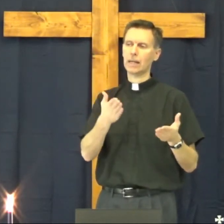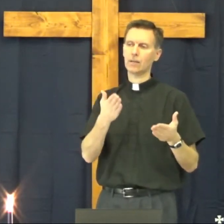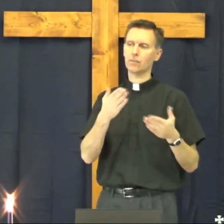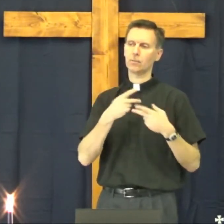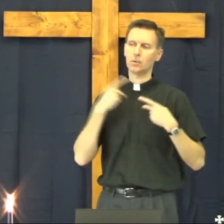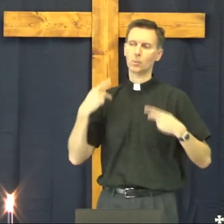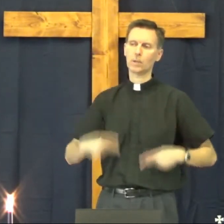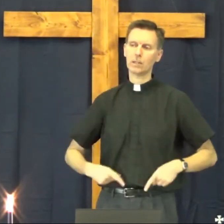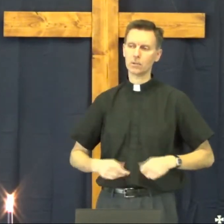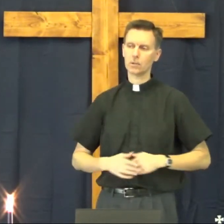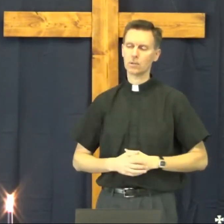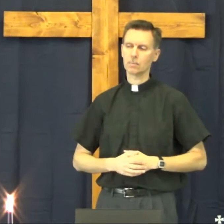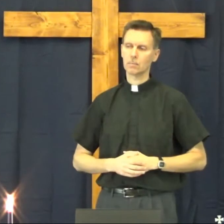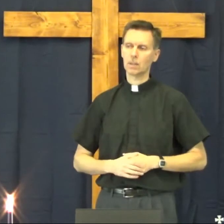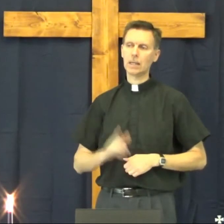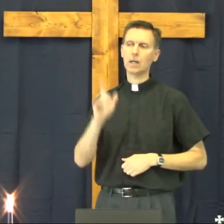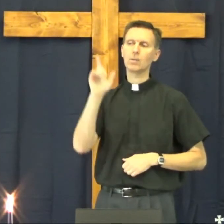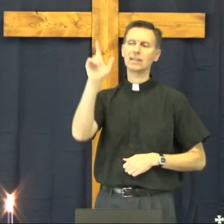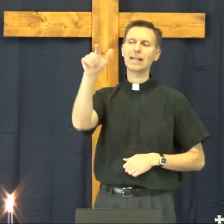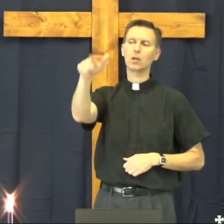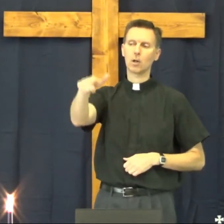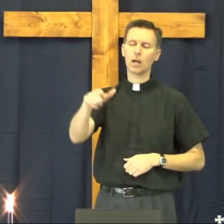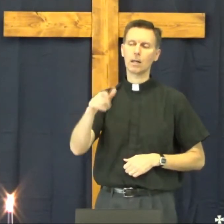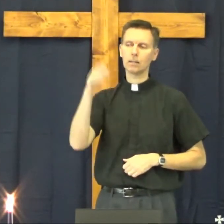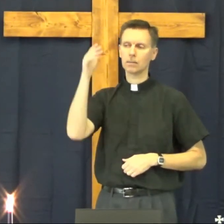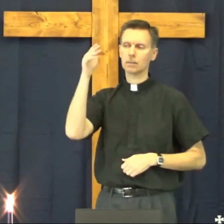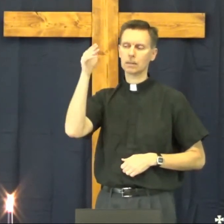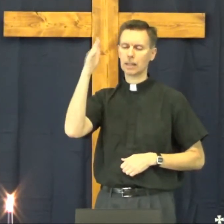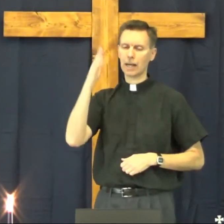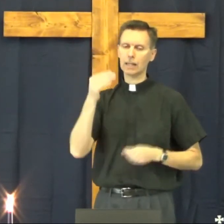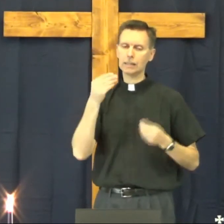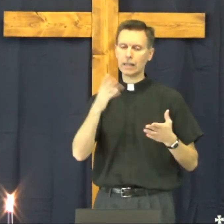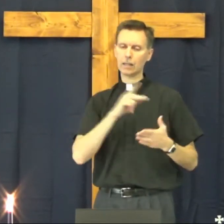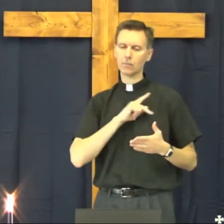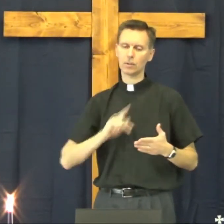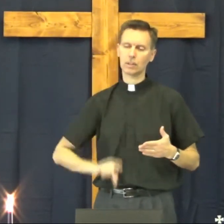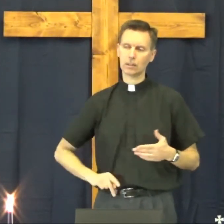gave priests. It was later on that God gave kings.